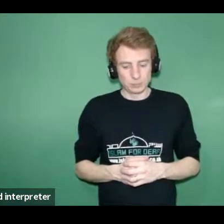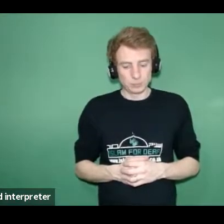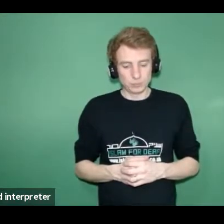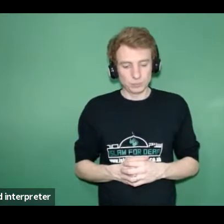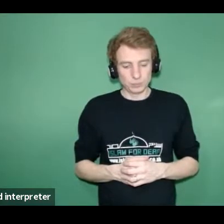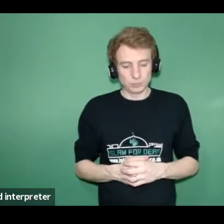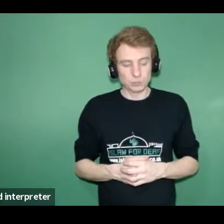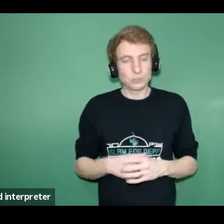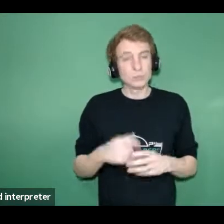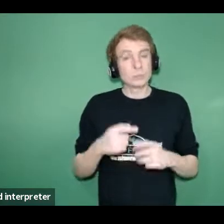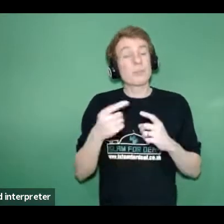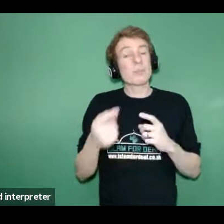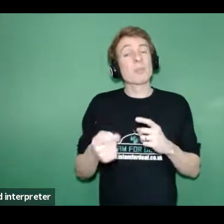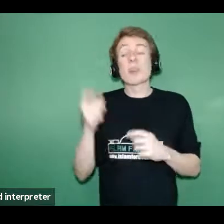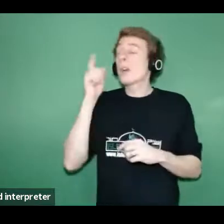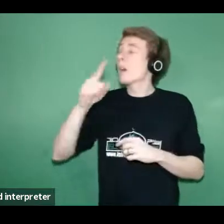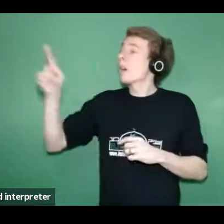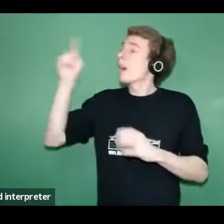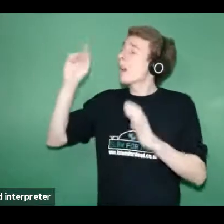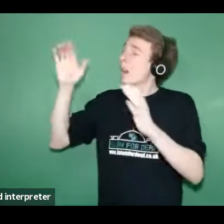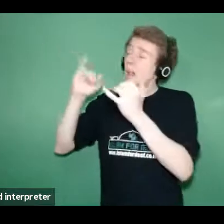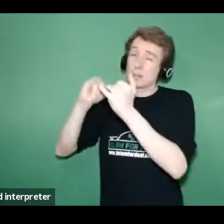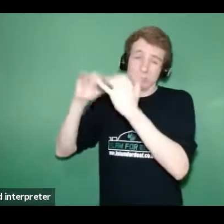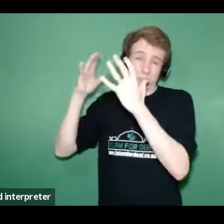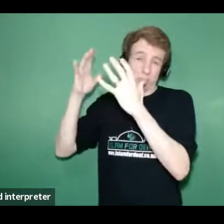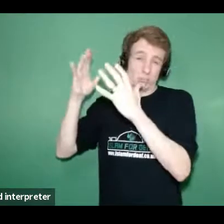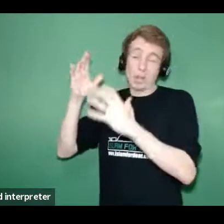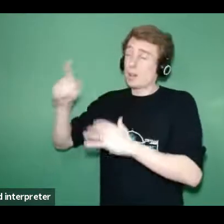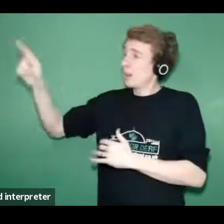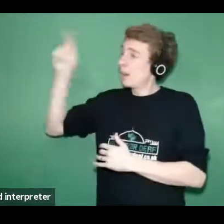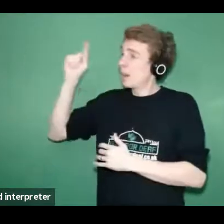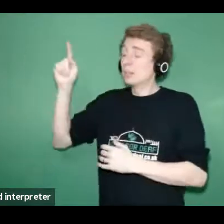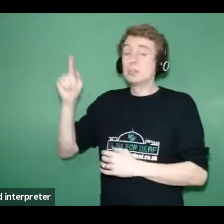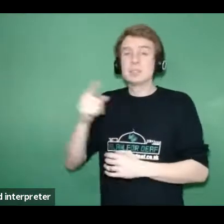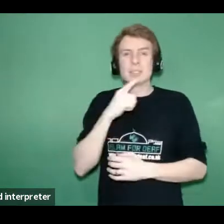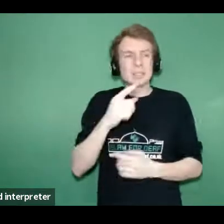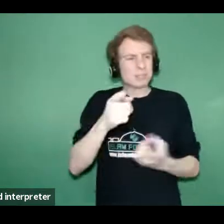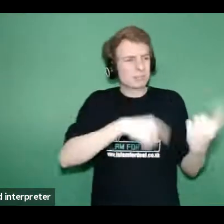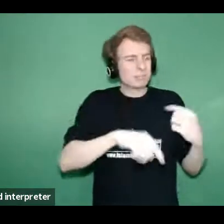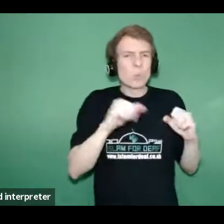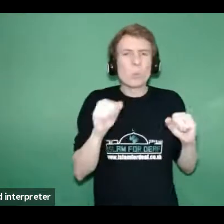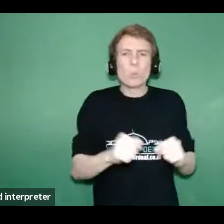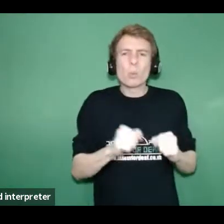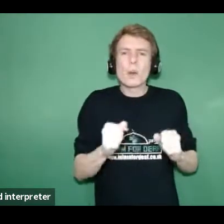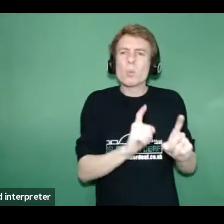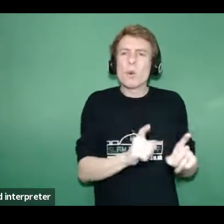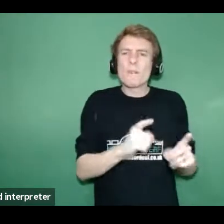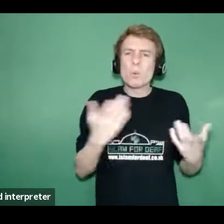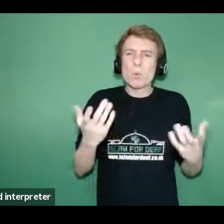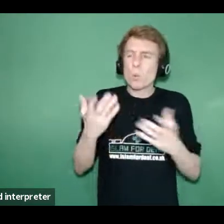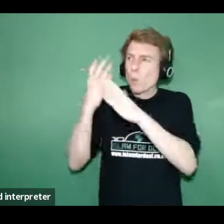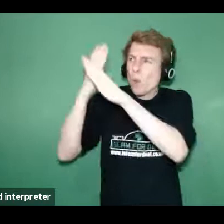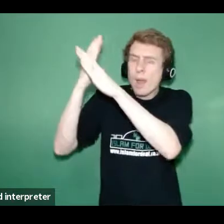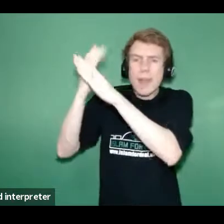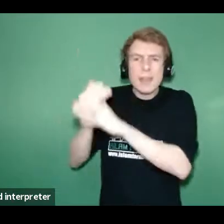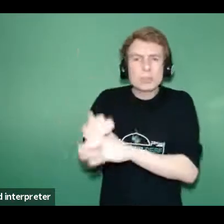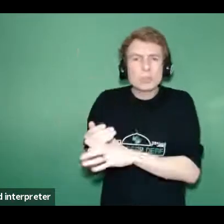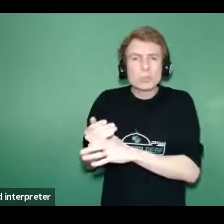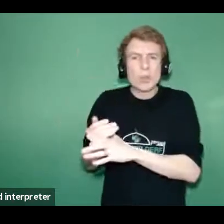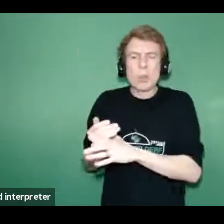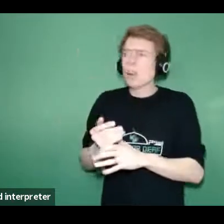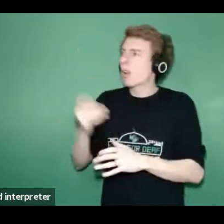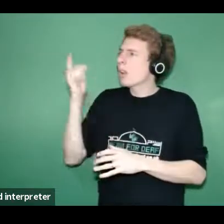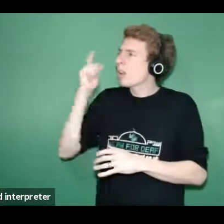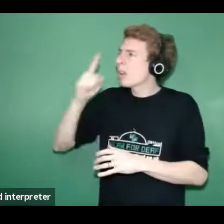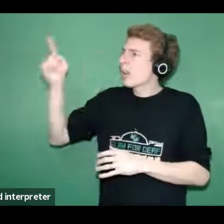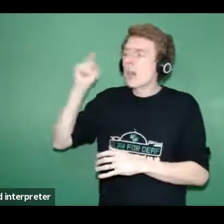Allah the Most High says, are they awaiting the coming of the angels or your Lord himself or some of your Lord's